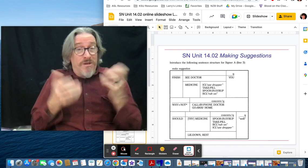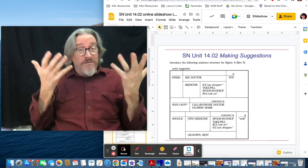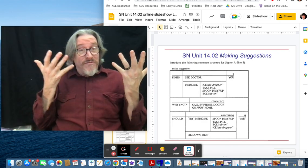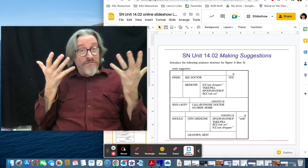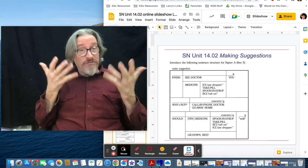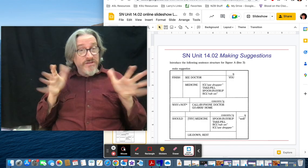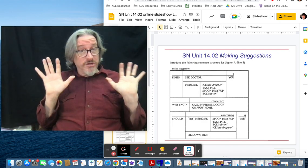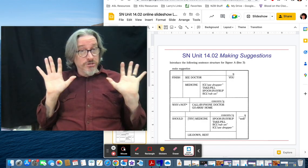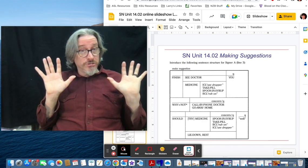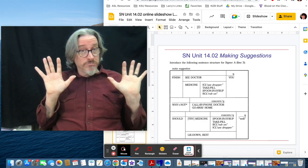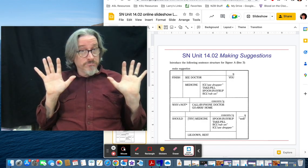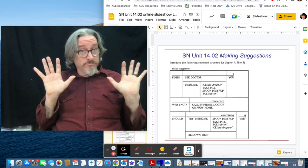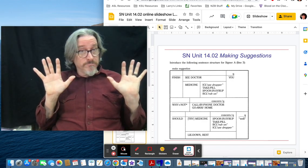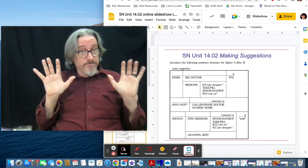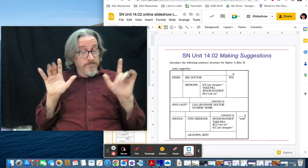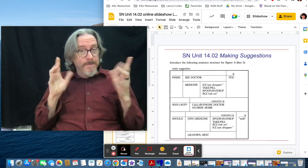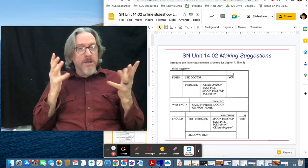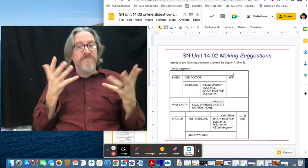Now, finish.